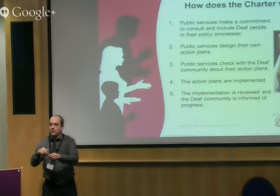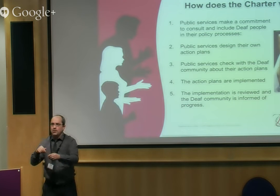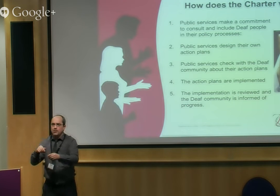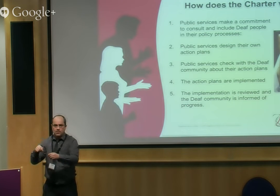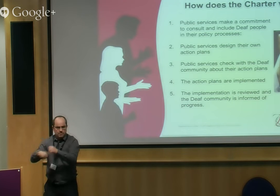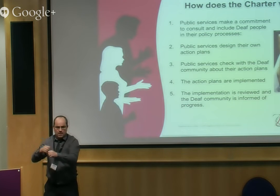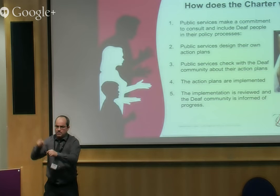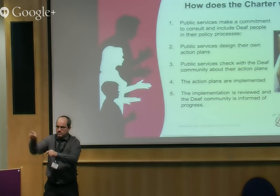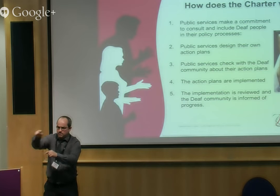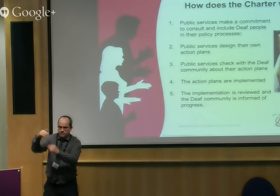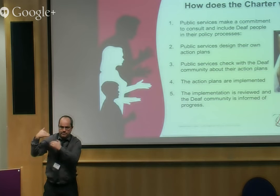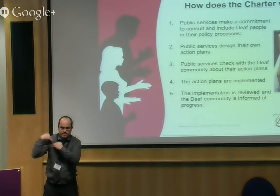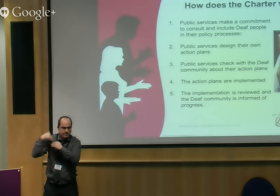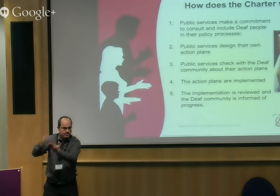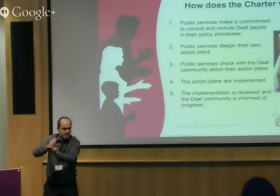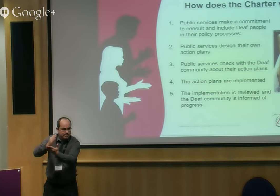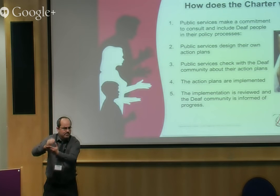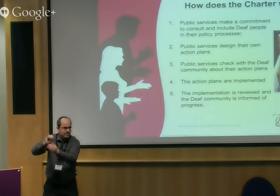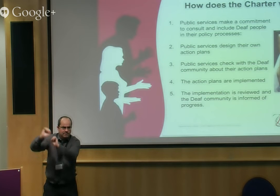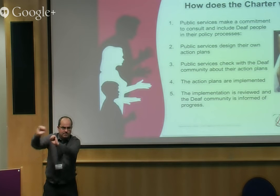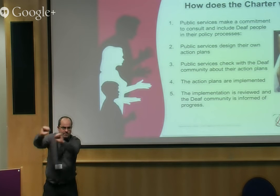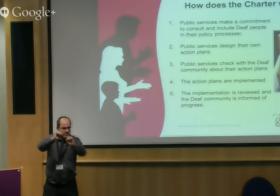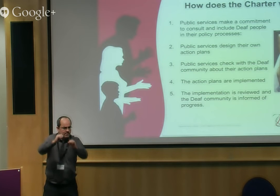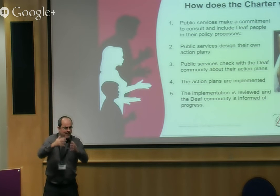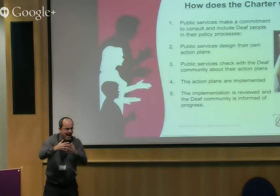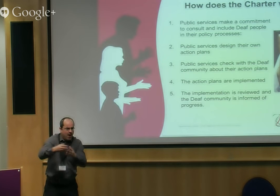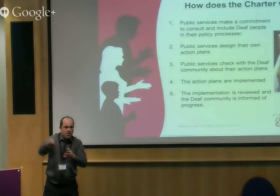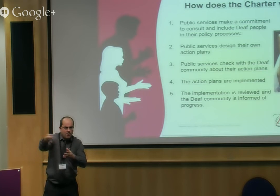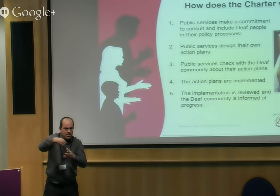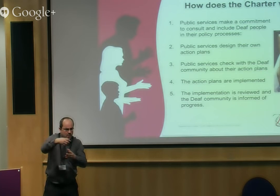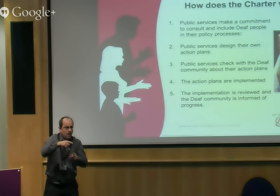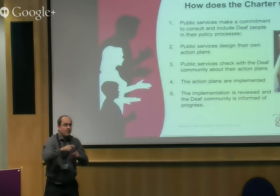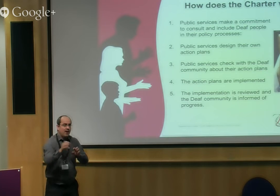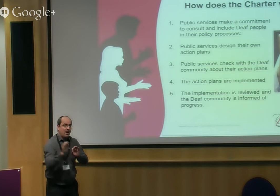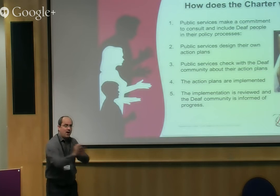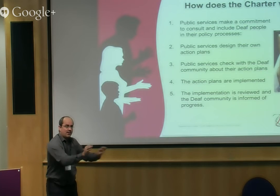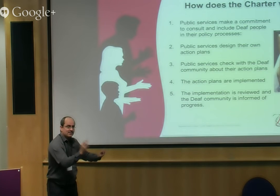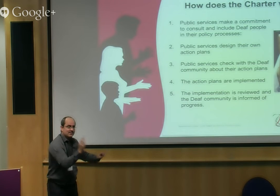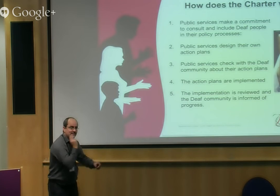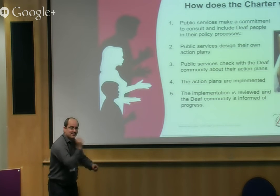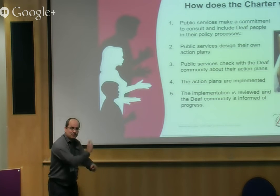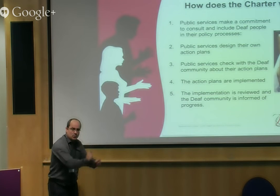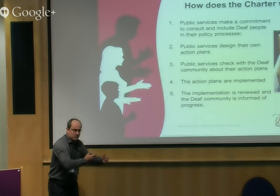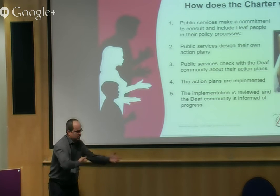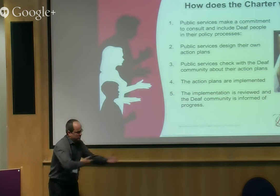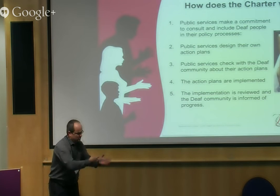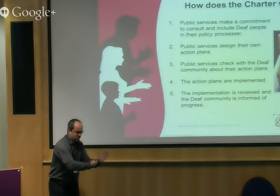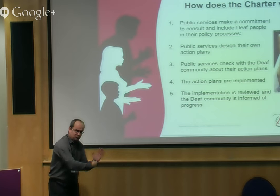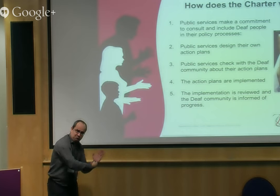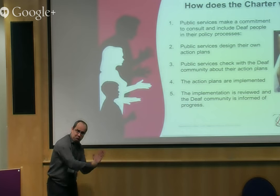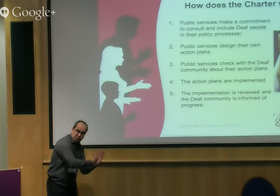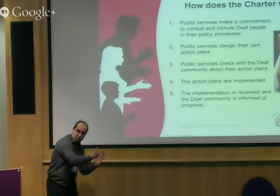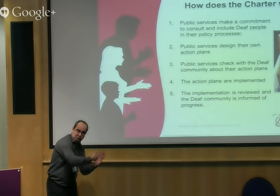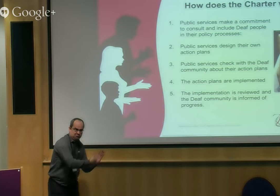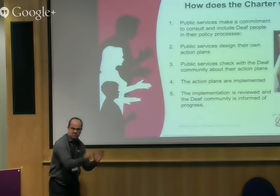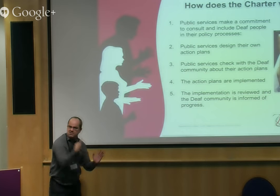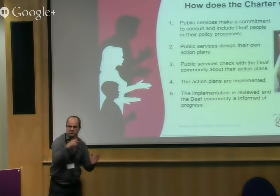they behave. So it's not just the council as a whole, it's each department. And it's them asking the